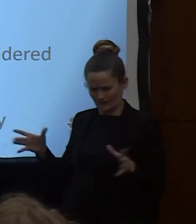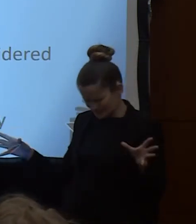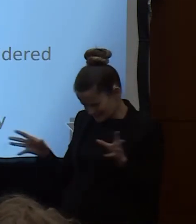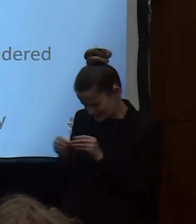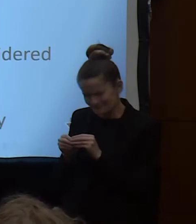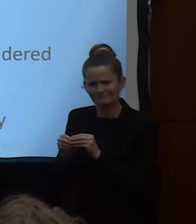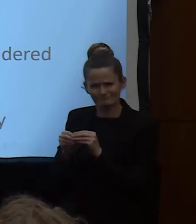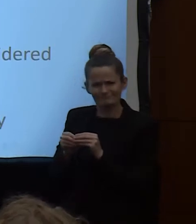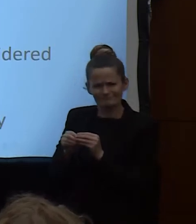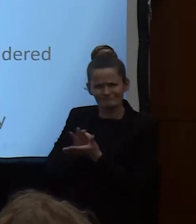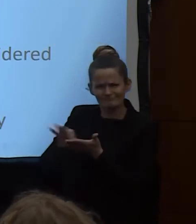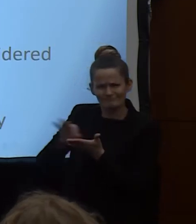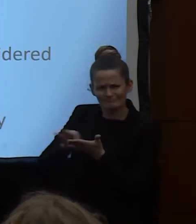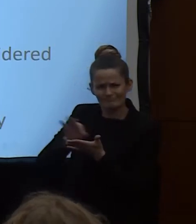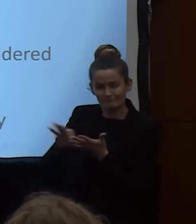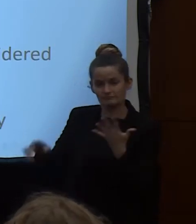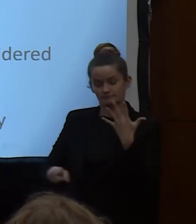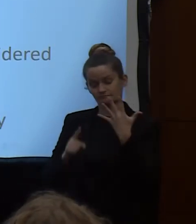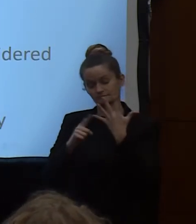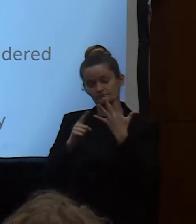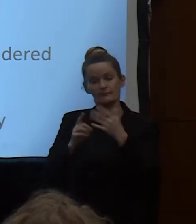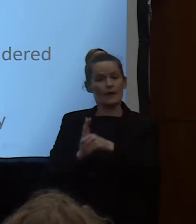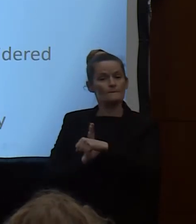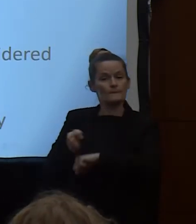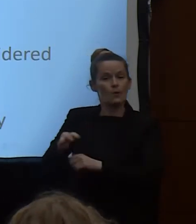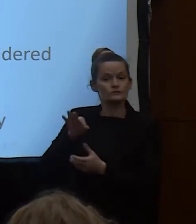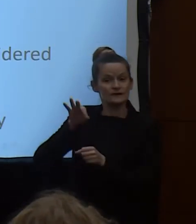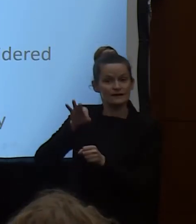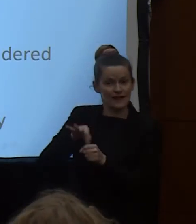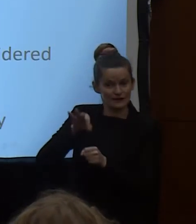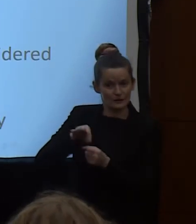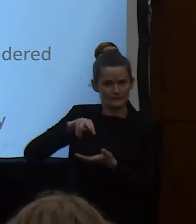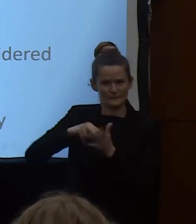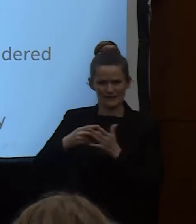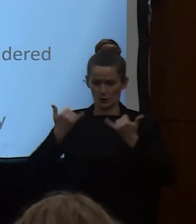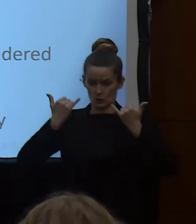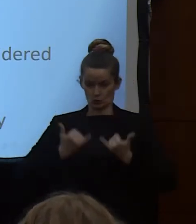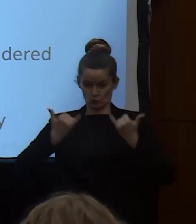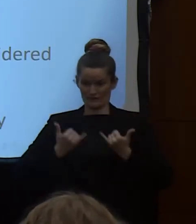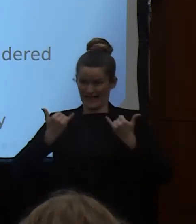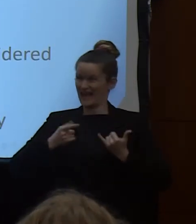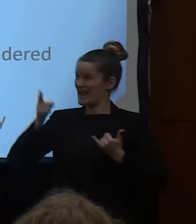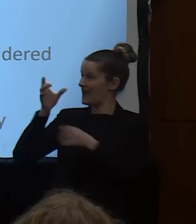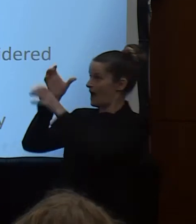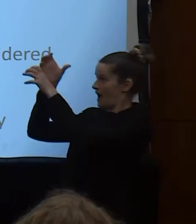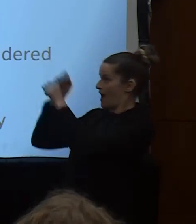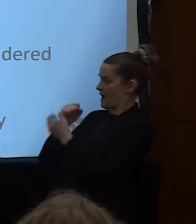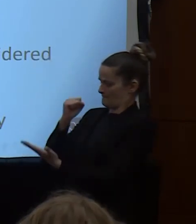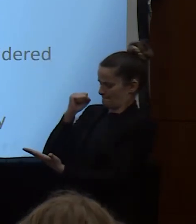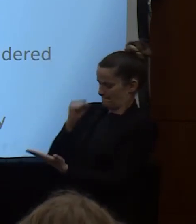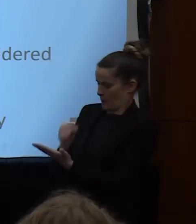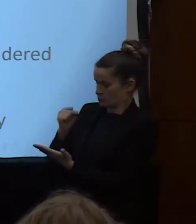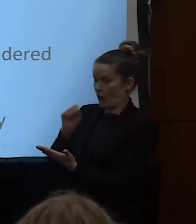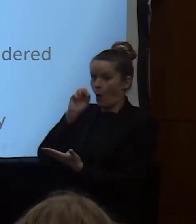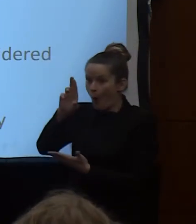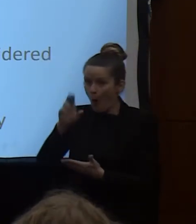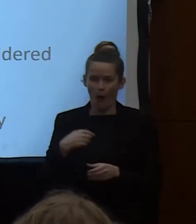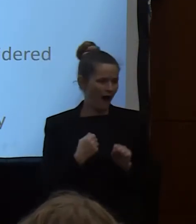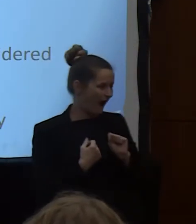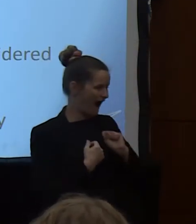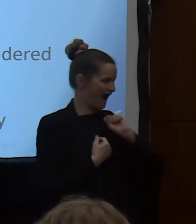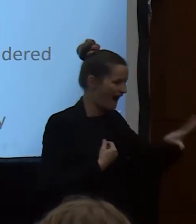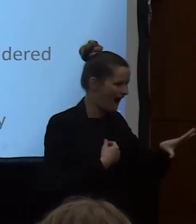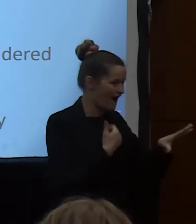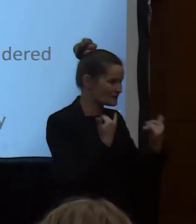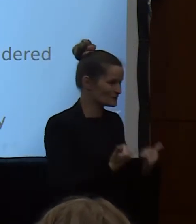ballots that were postmarked election day, but were not necessarily received up until the Friday after election day. This year that happens to